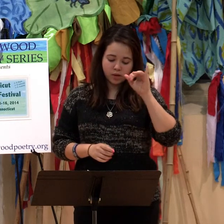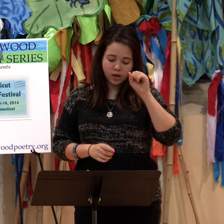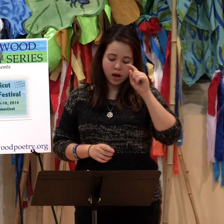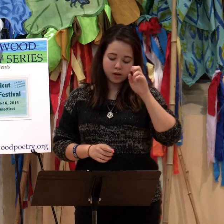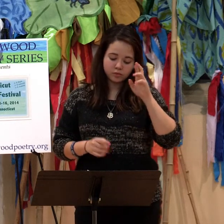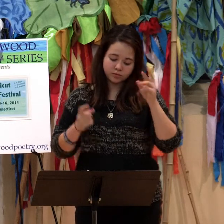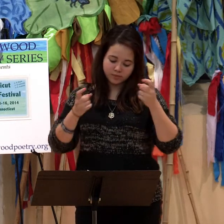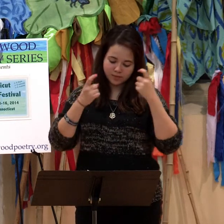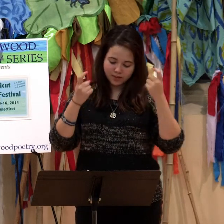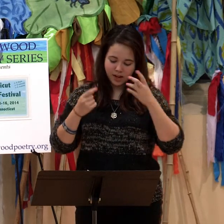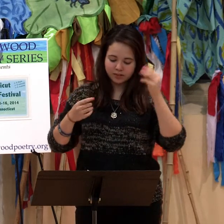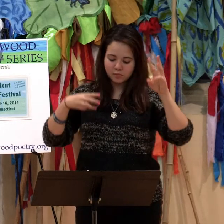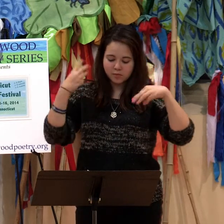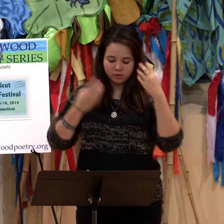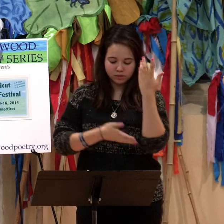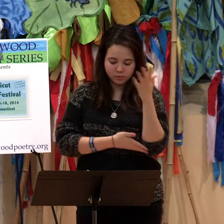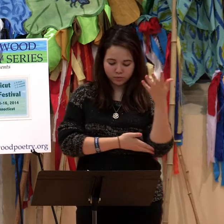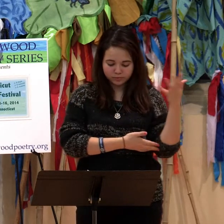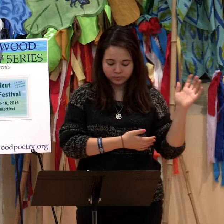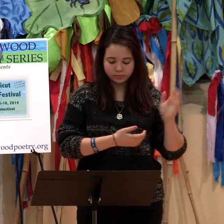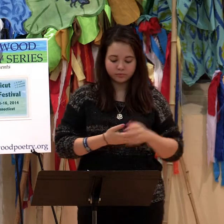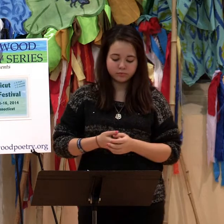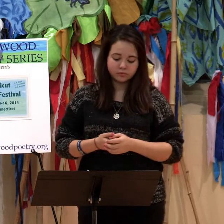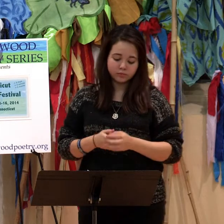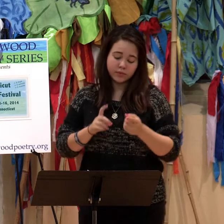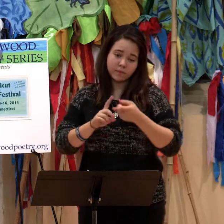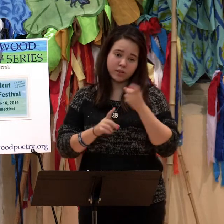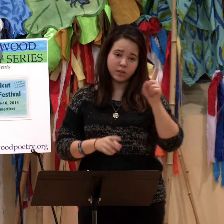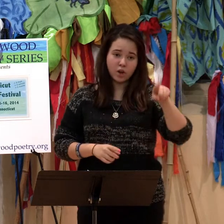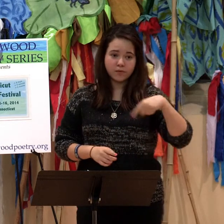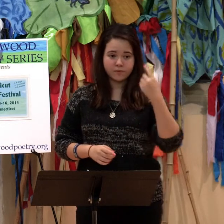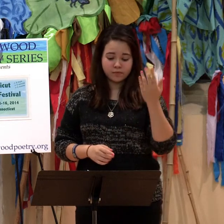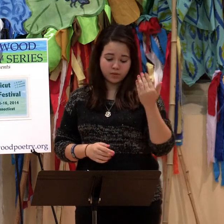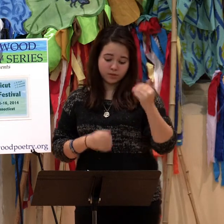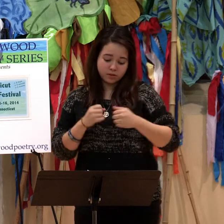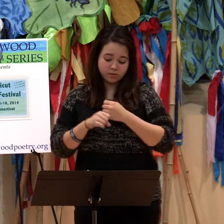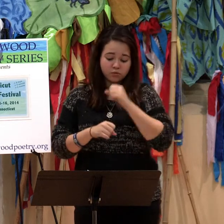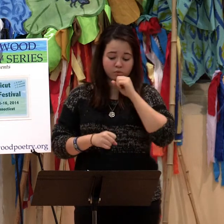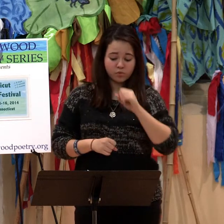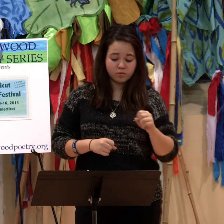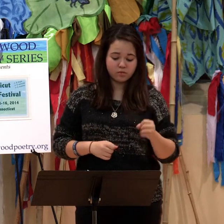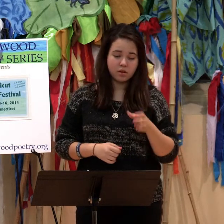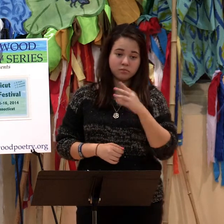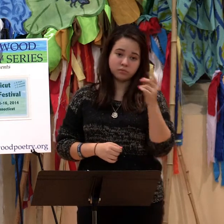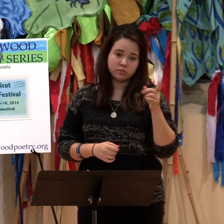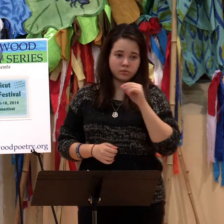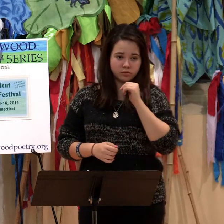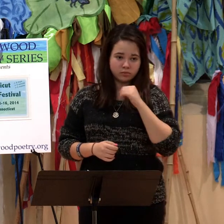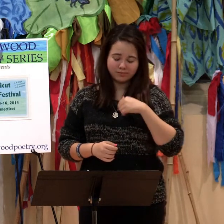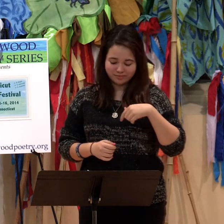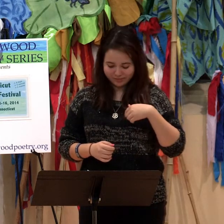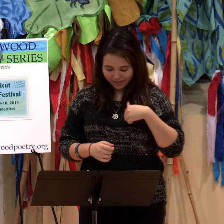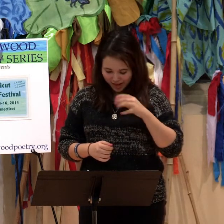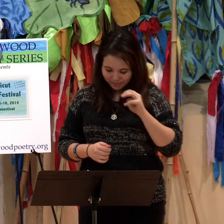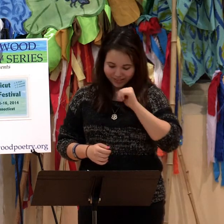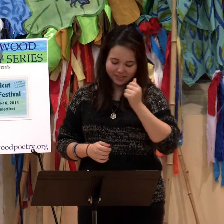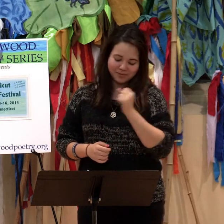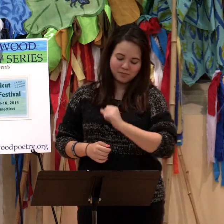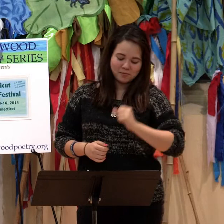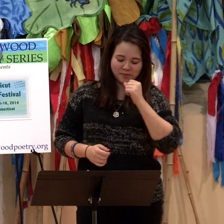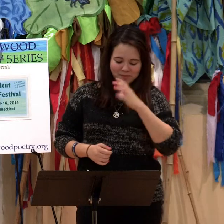Oyster Festival and Wildwood. I'm from You're Only 15 Years Old and I'm